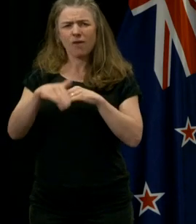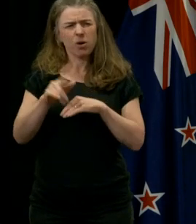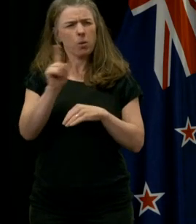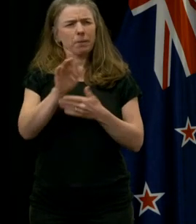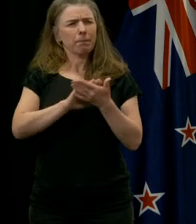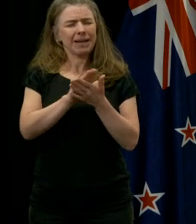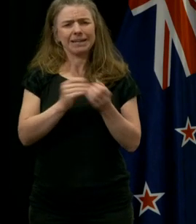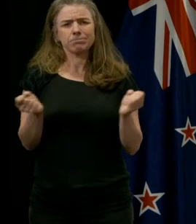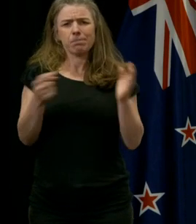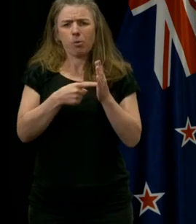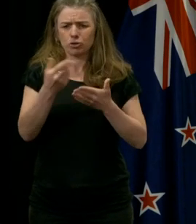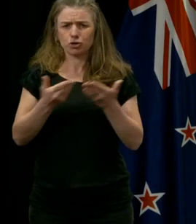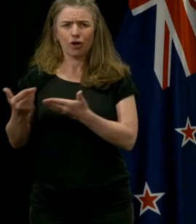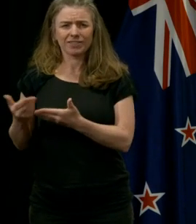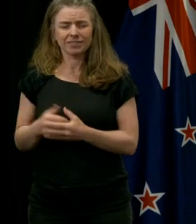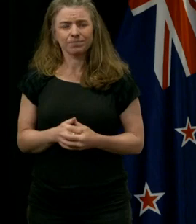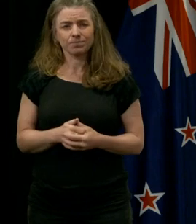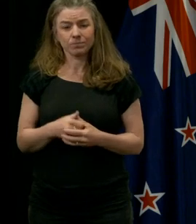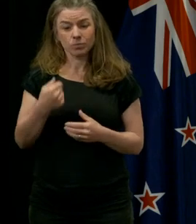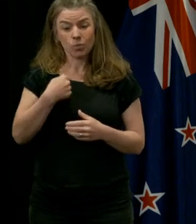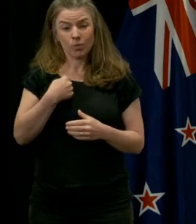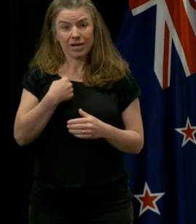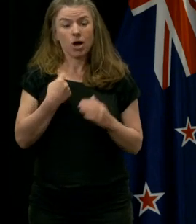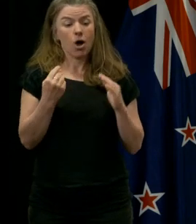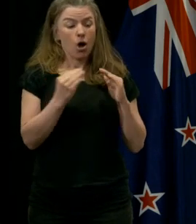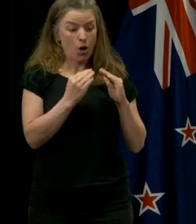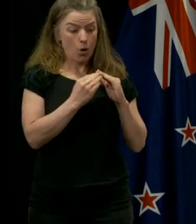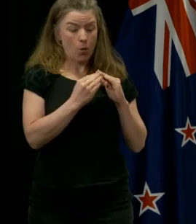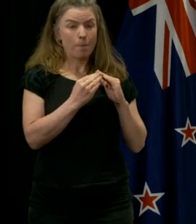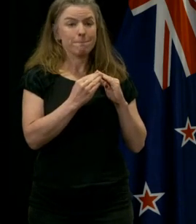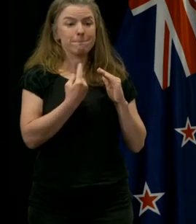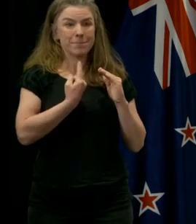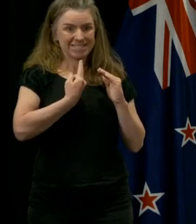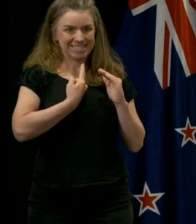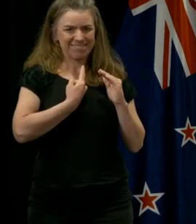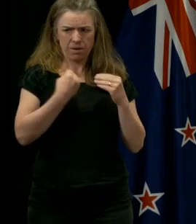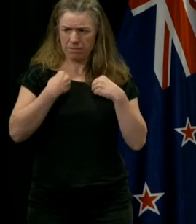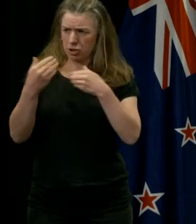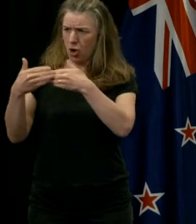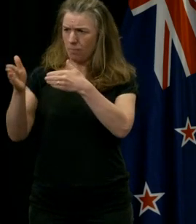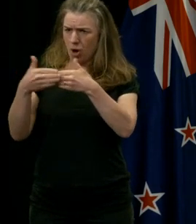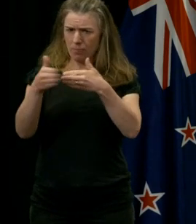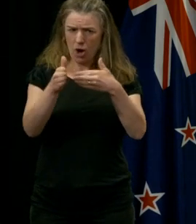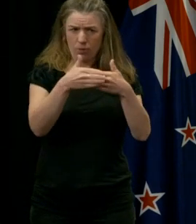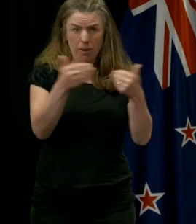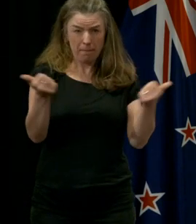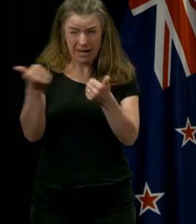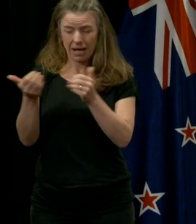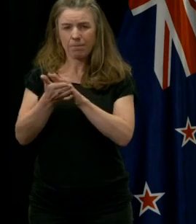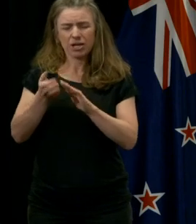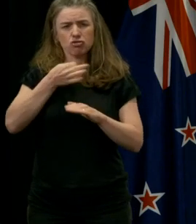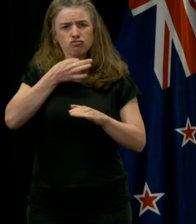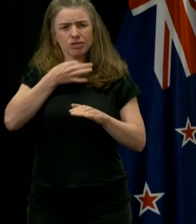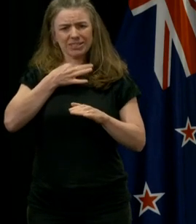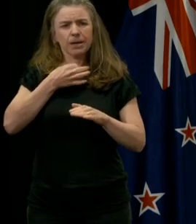are in self-isolation to limit the chances the virus has to spread. The more businesses that stay open, the more chances it has